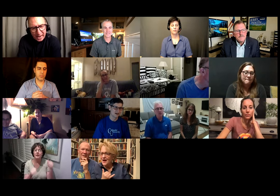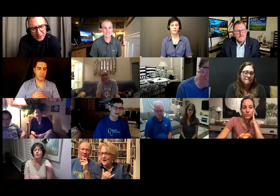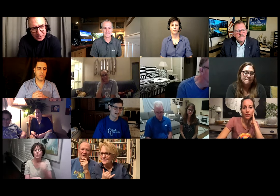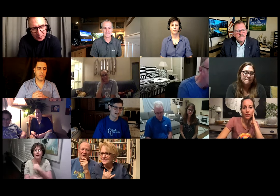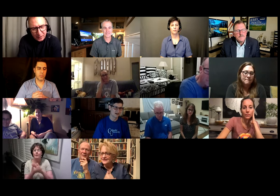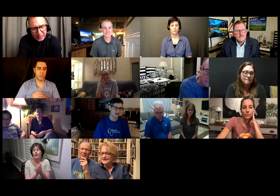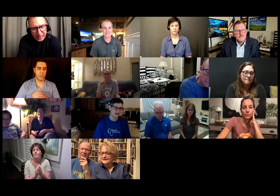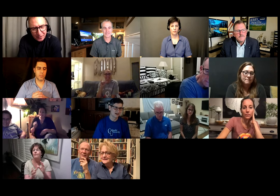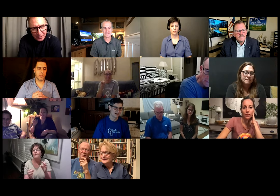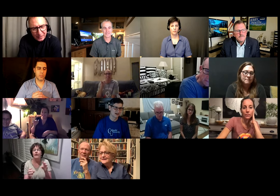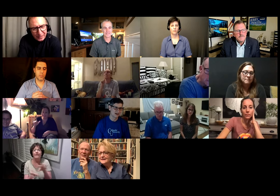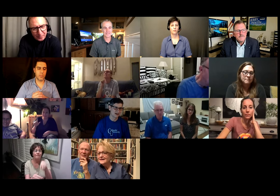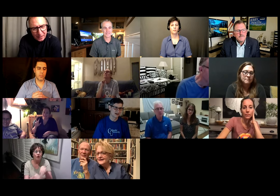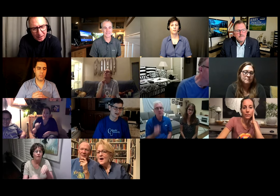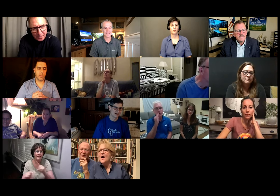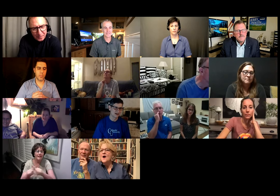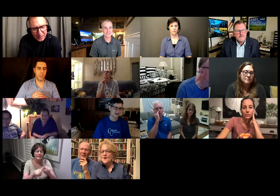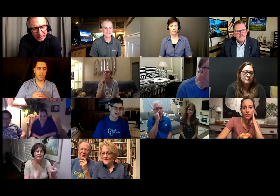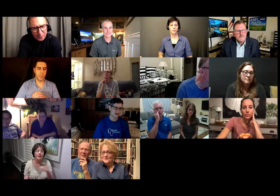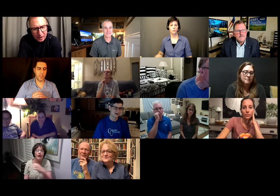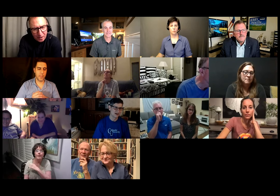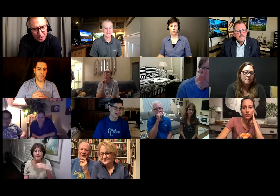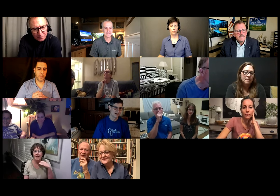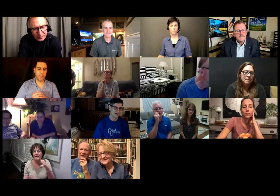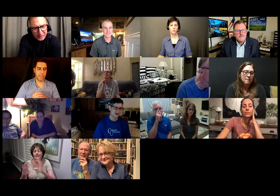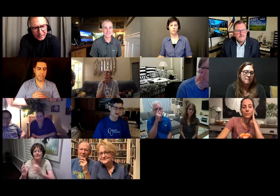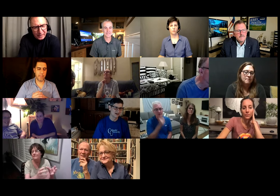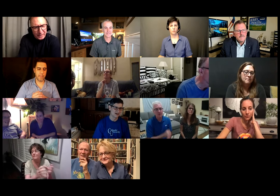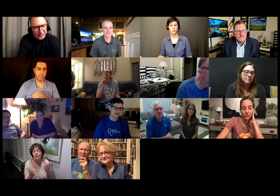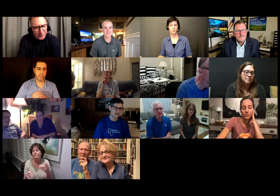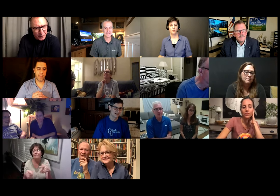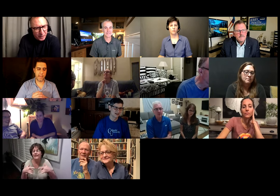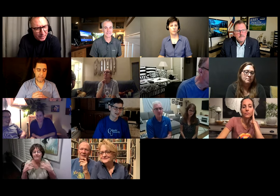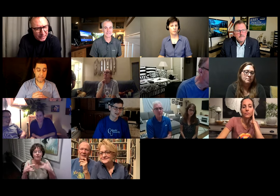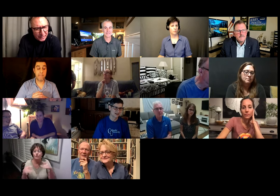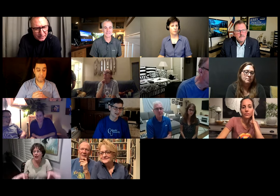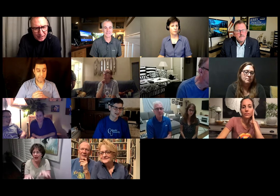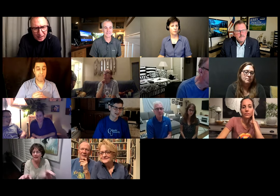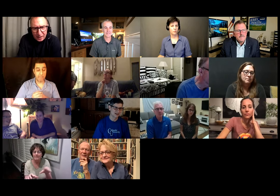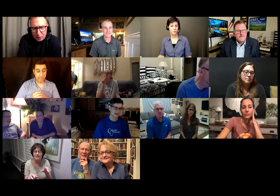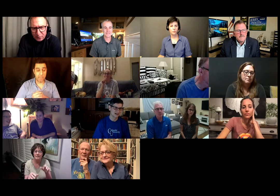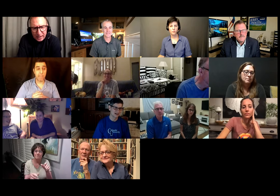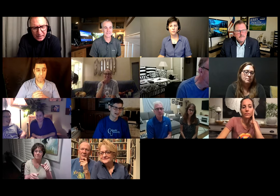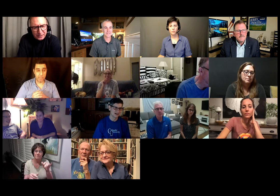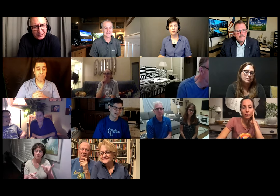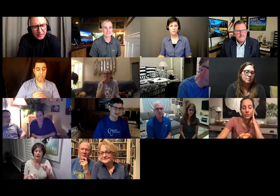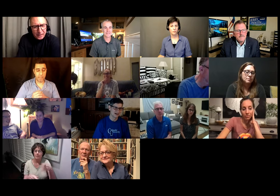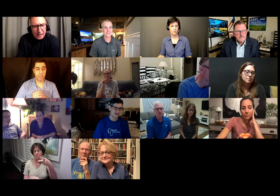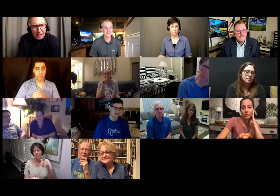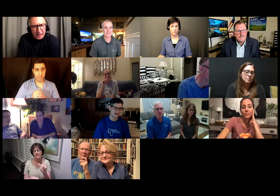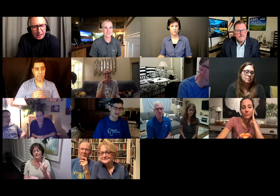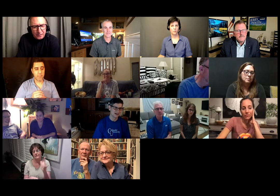give back to the community? How can we become involved on different committees or events